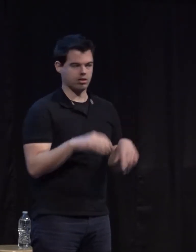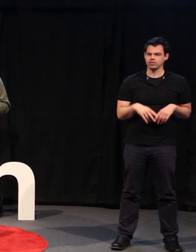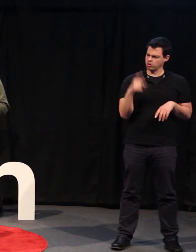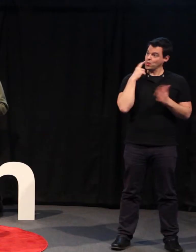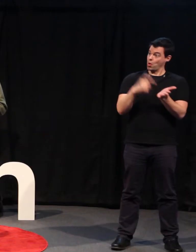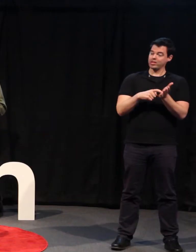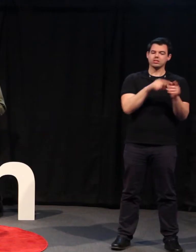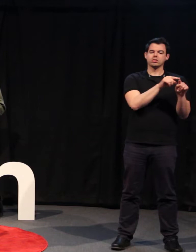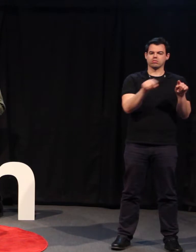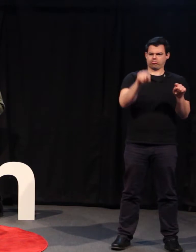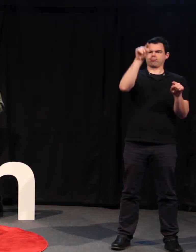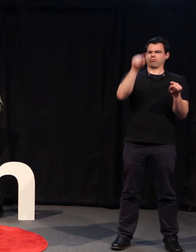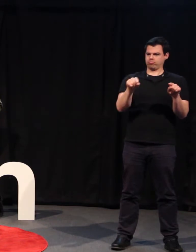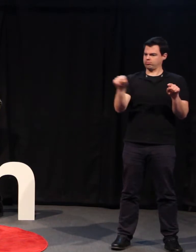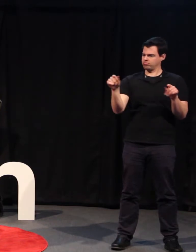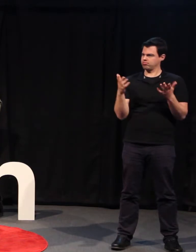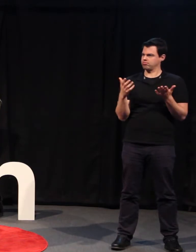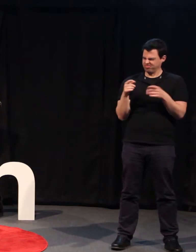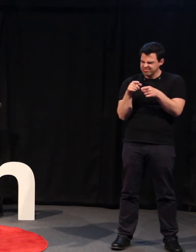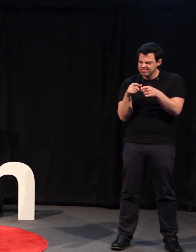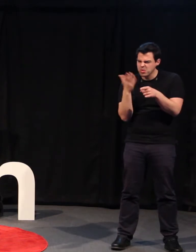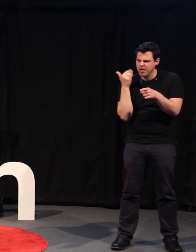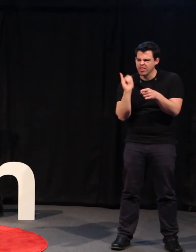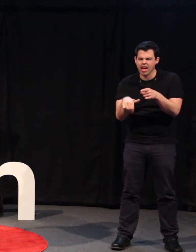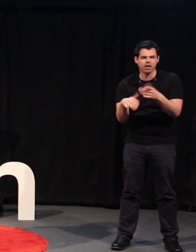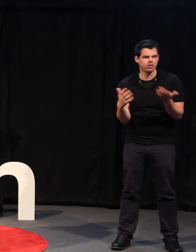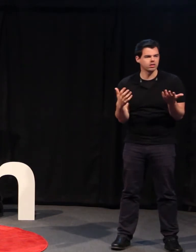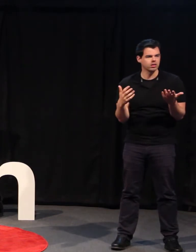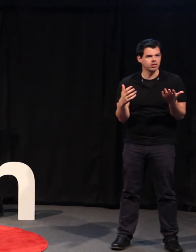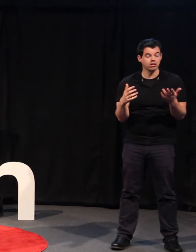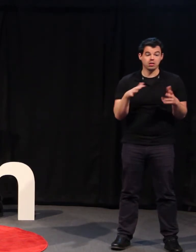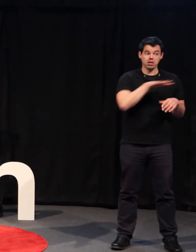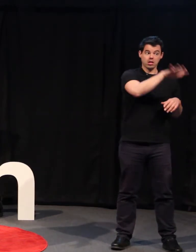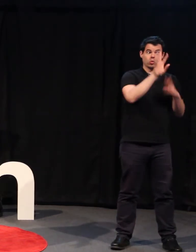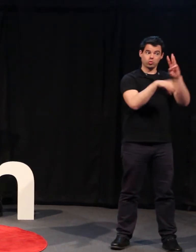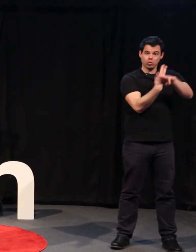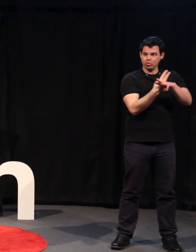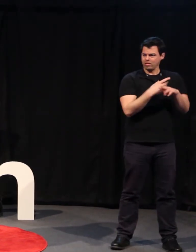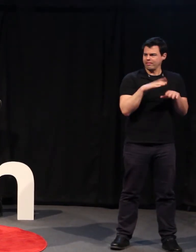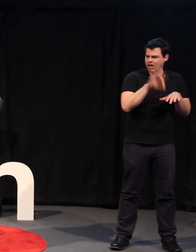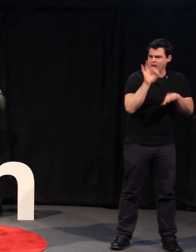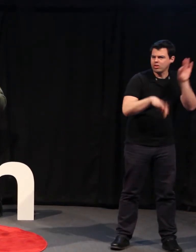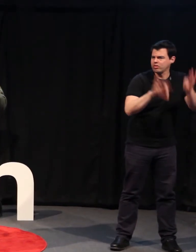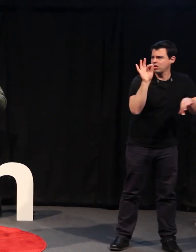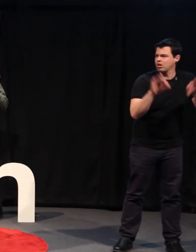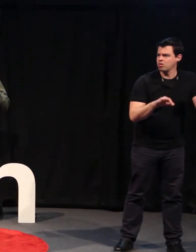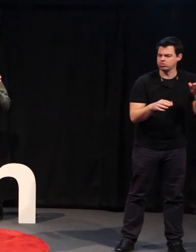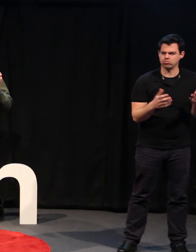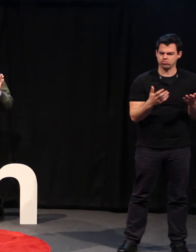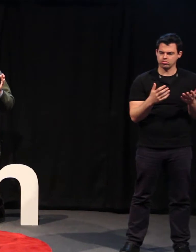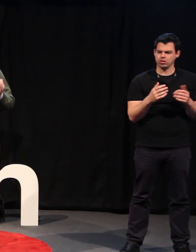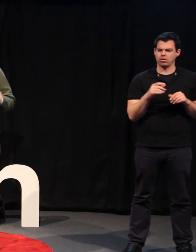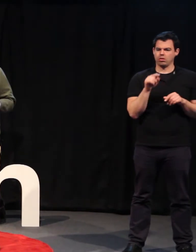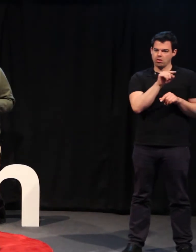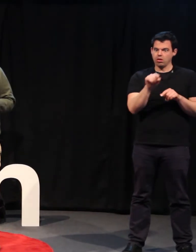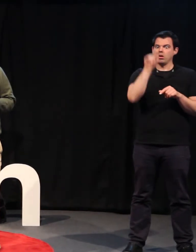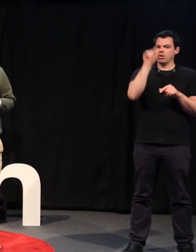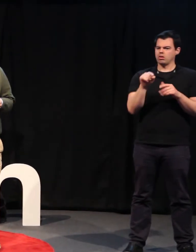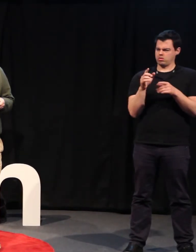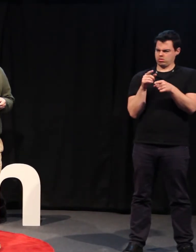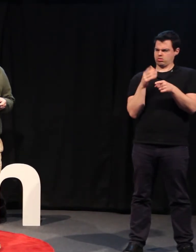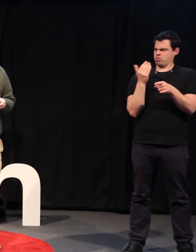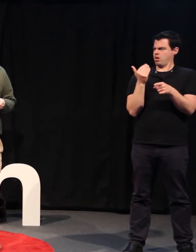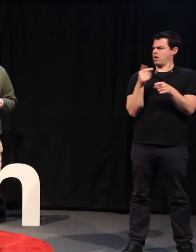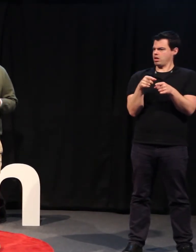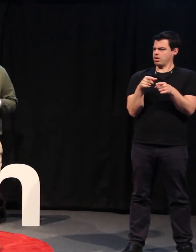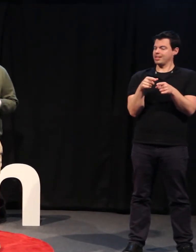see it decays after that. Patterns like this have been found all over the world, and what's going on at that little red bar is there's a